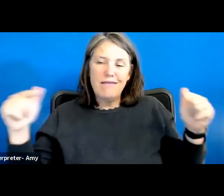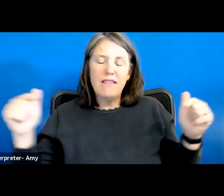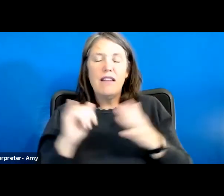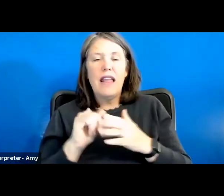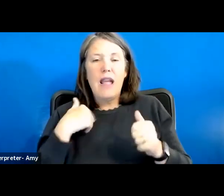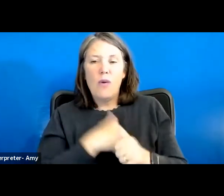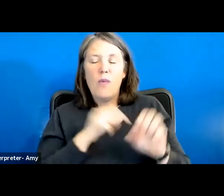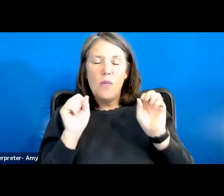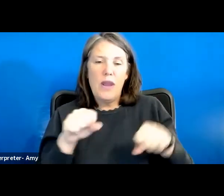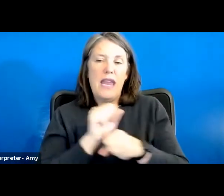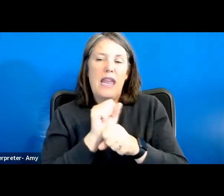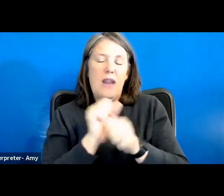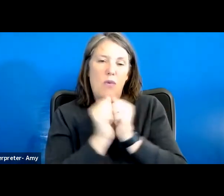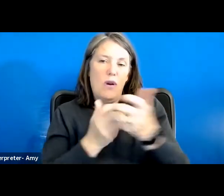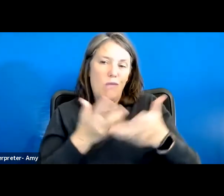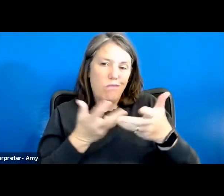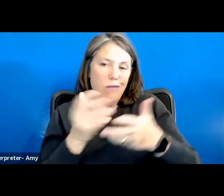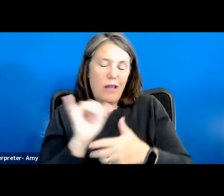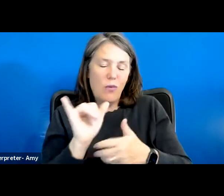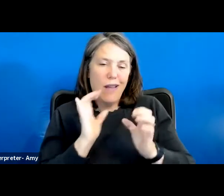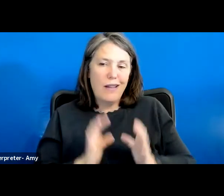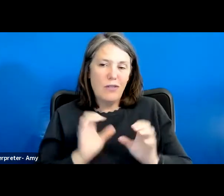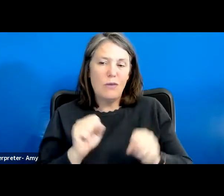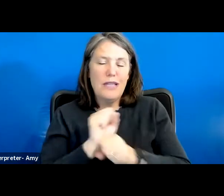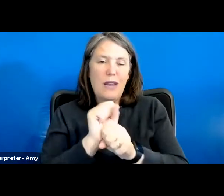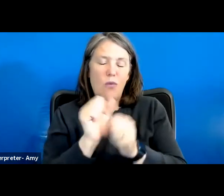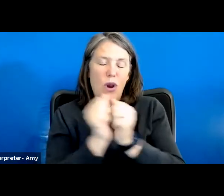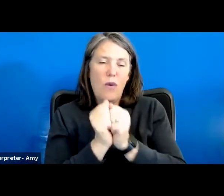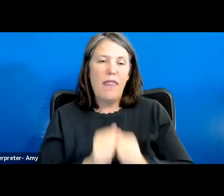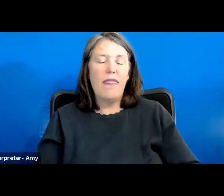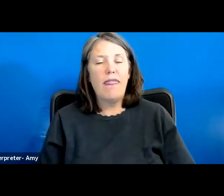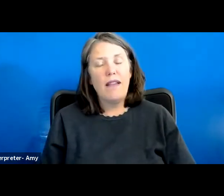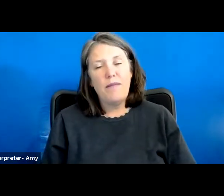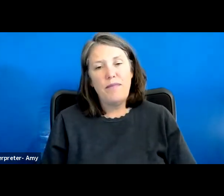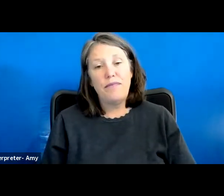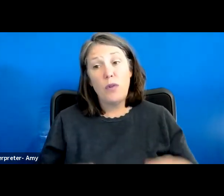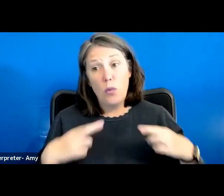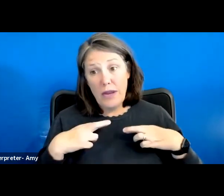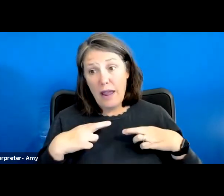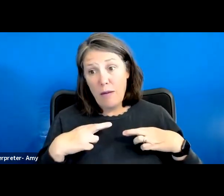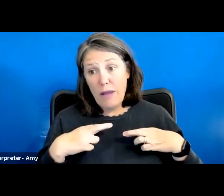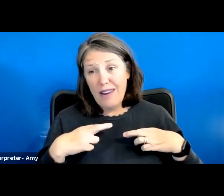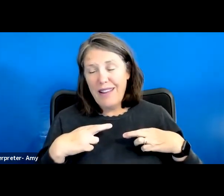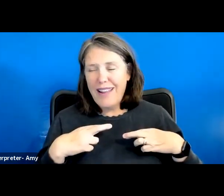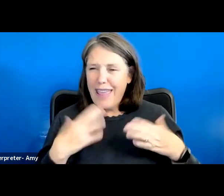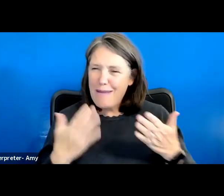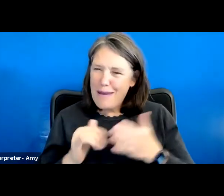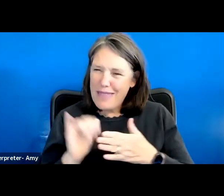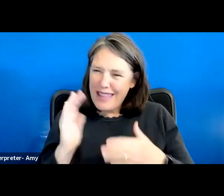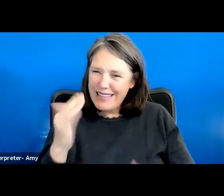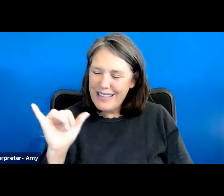we can work with as well, and consumers can work with. So retirement, that may seem to be